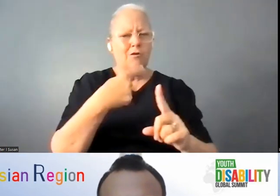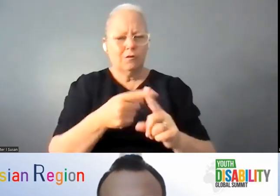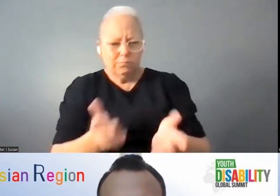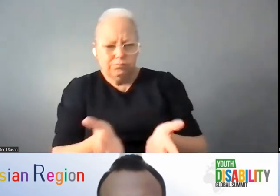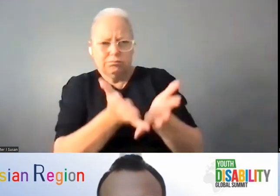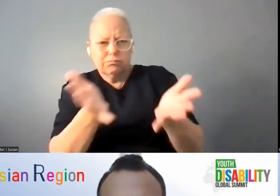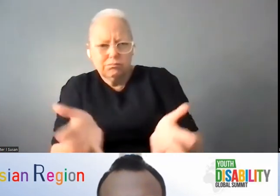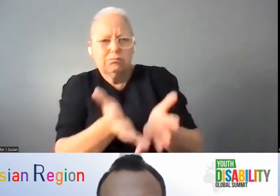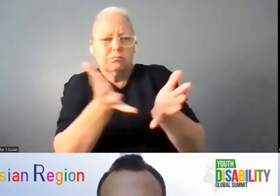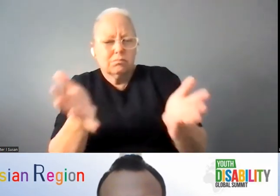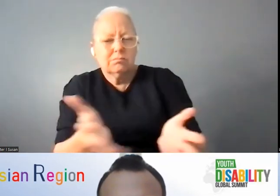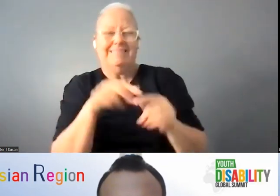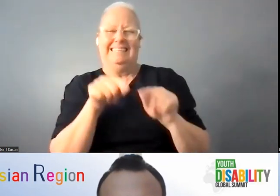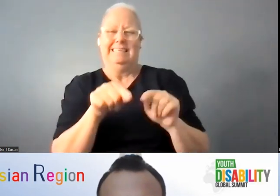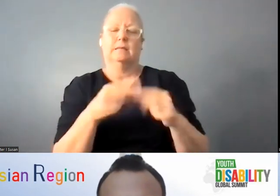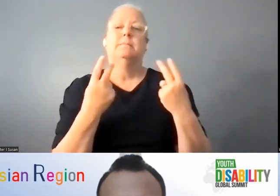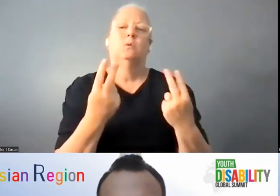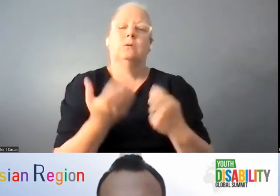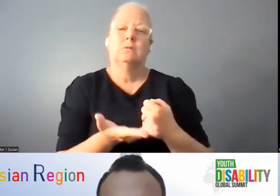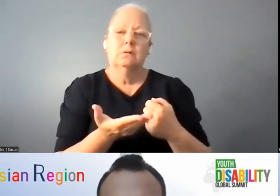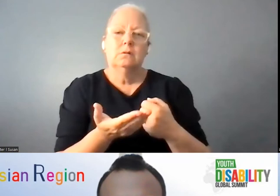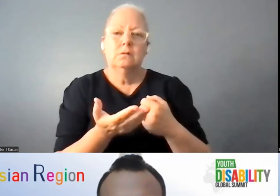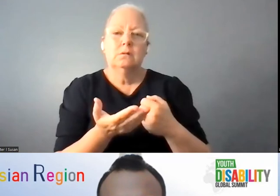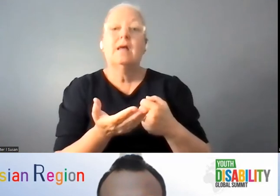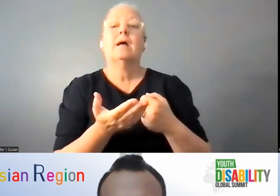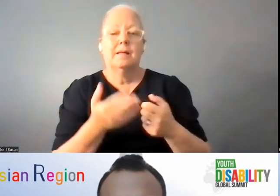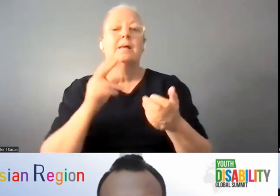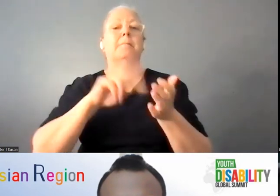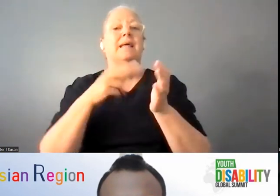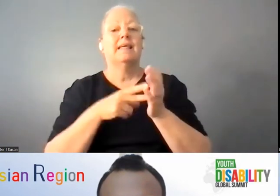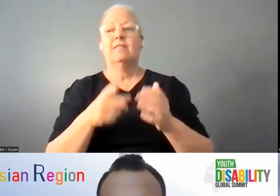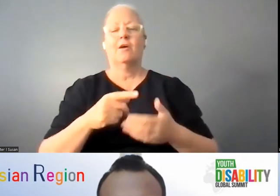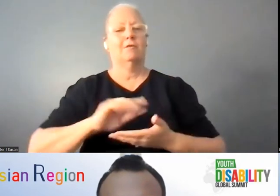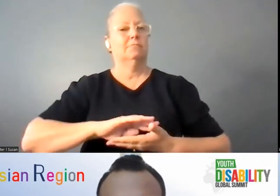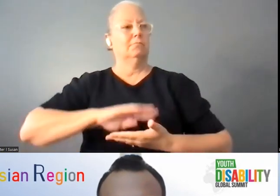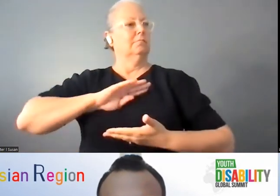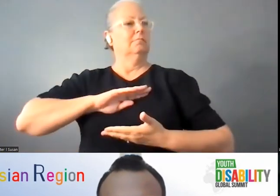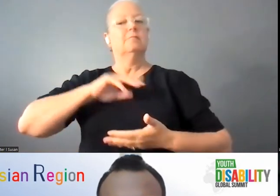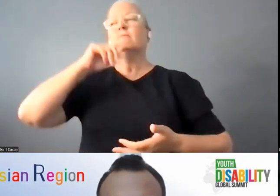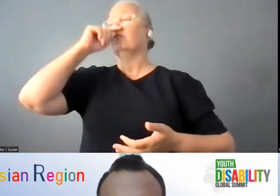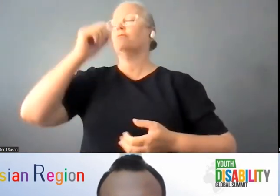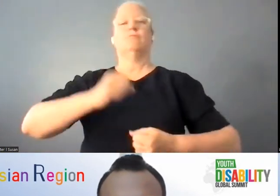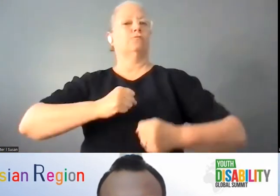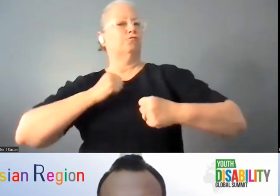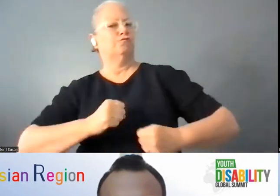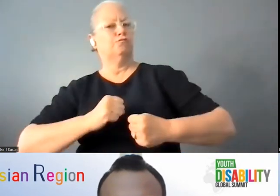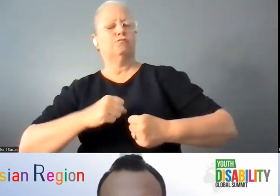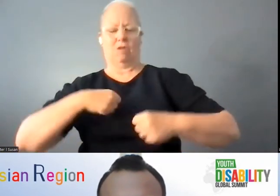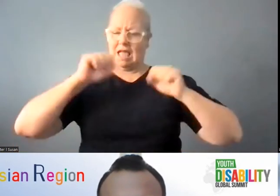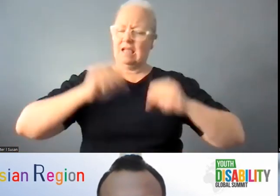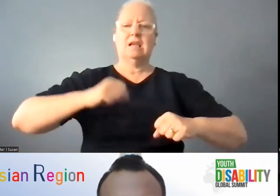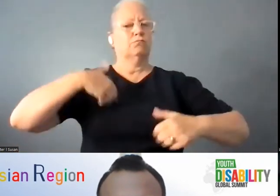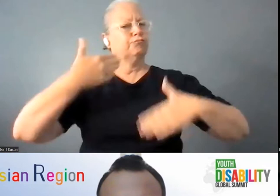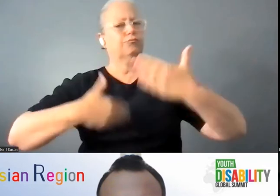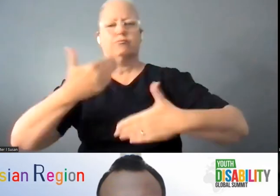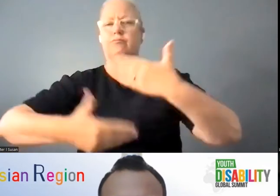they surely can get into independent living with confidence, with resiliency, and